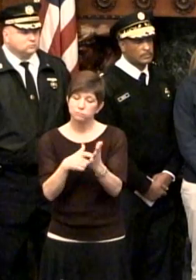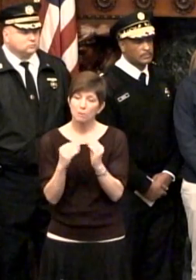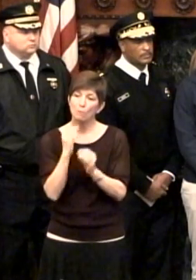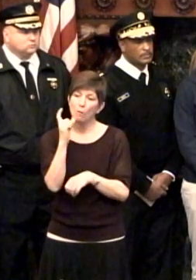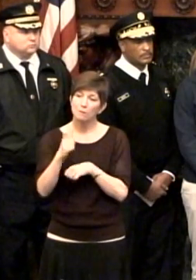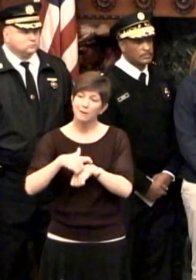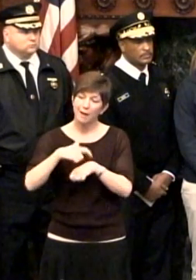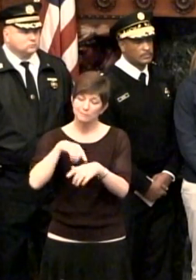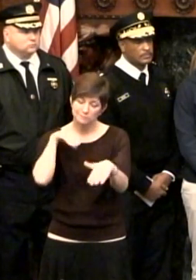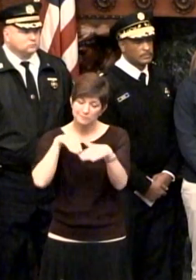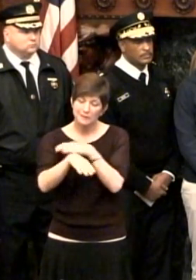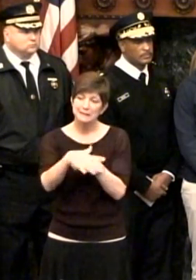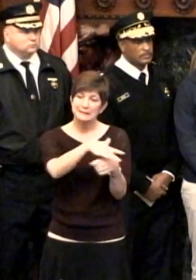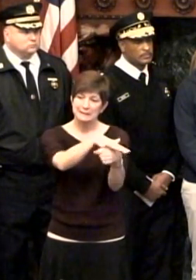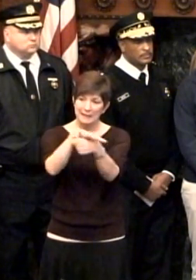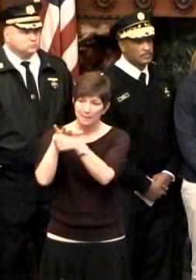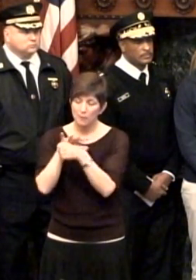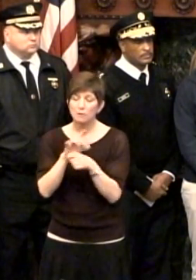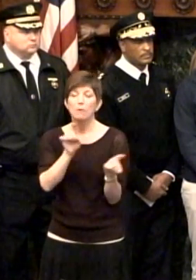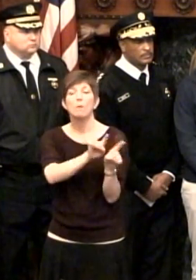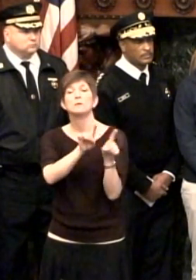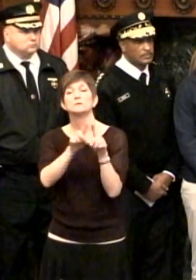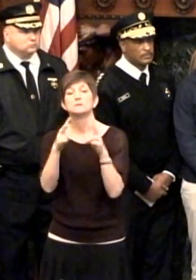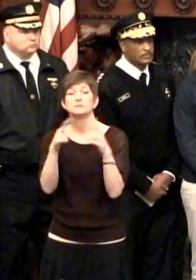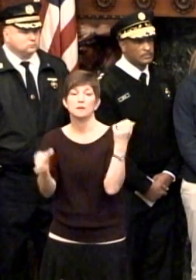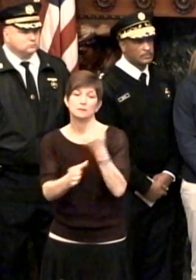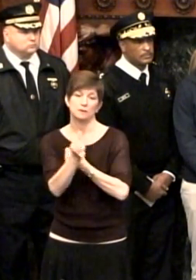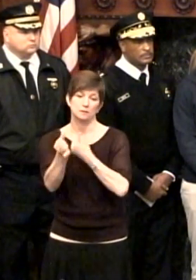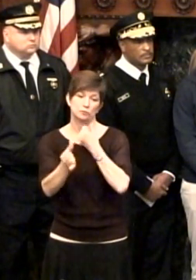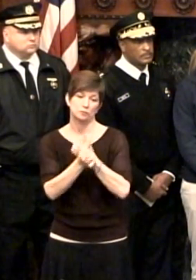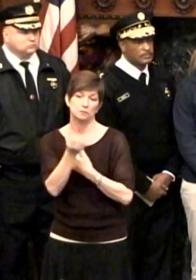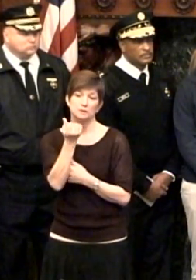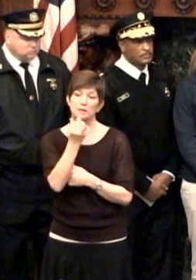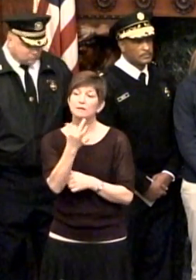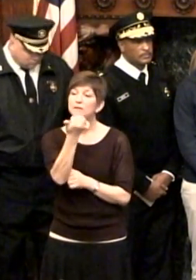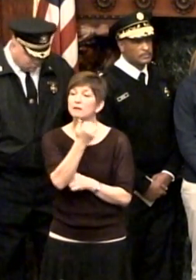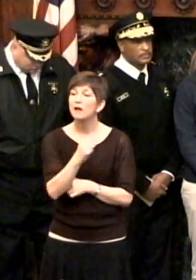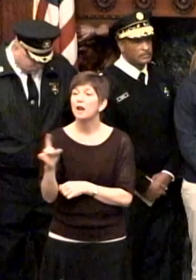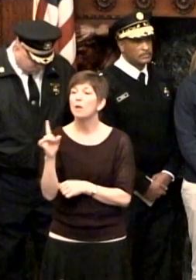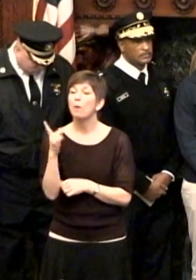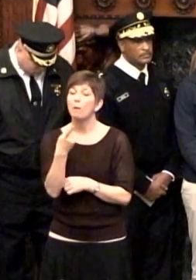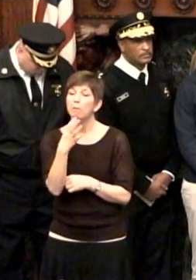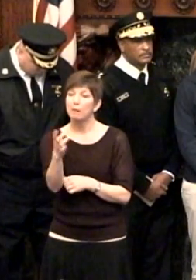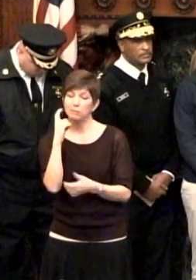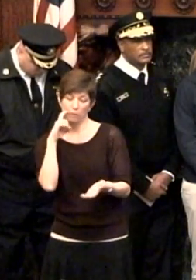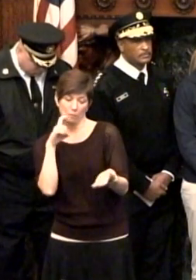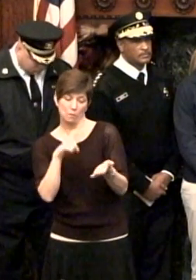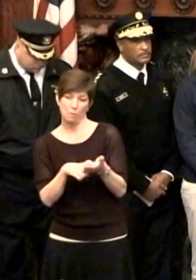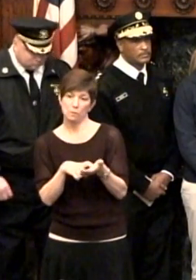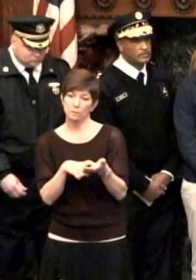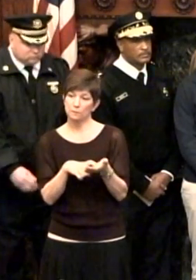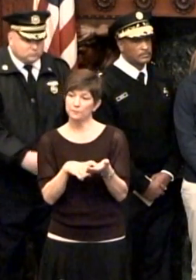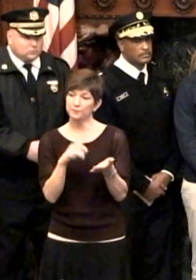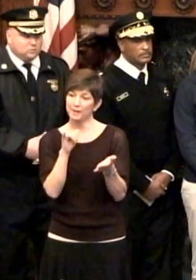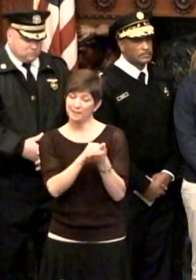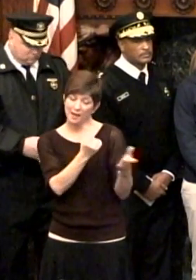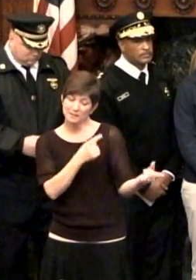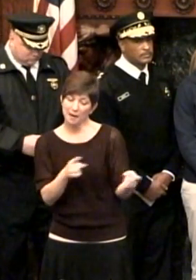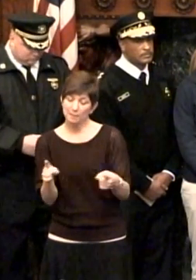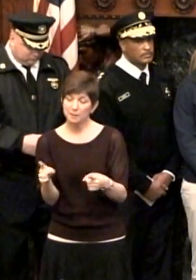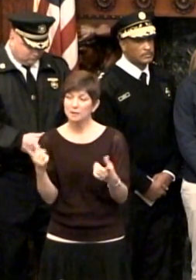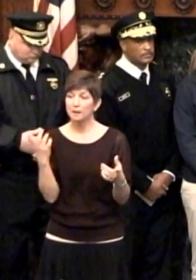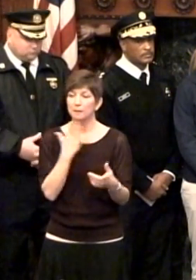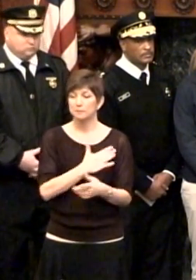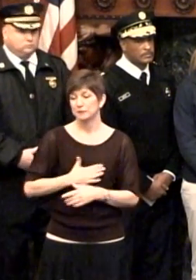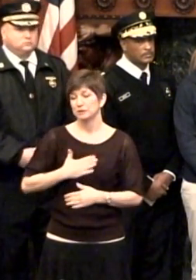the neighborhoods, it's also extremely dangerous. If anyone in the public should notice that's occurring, we